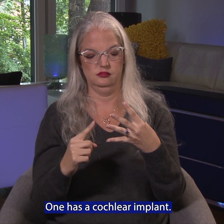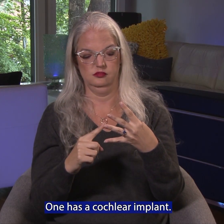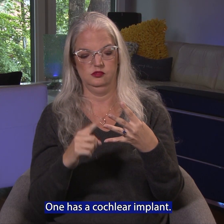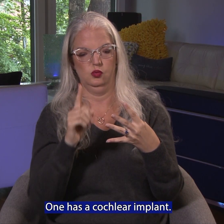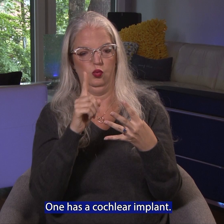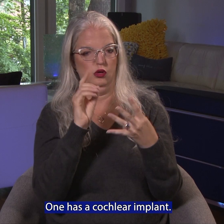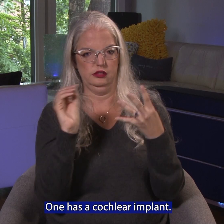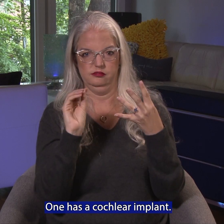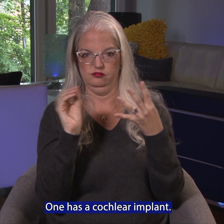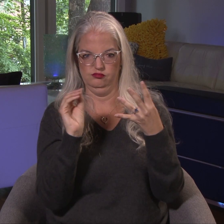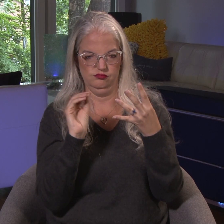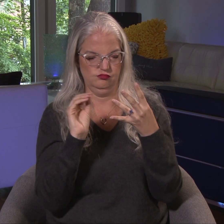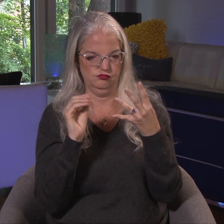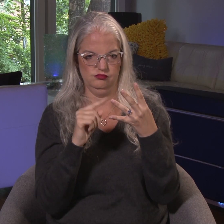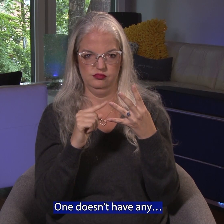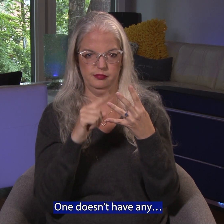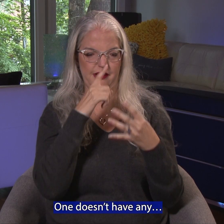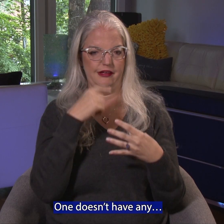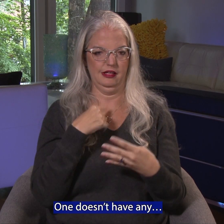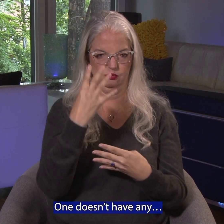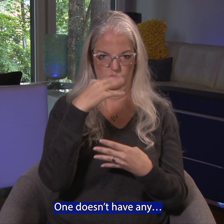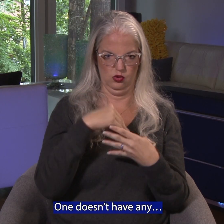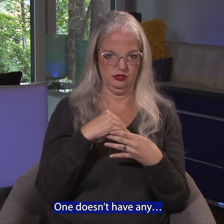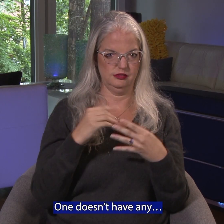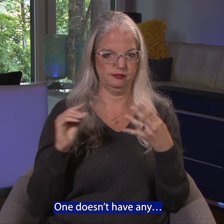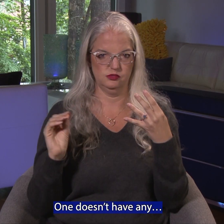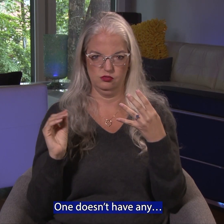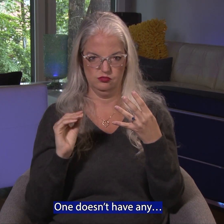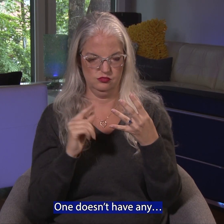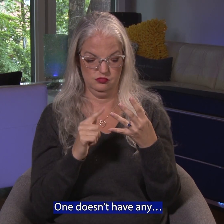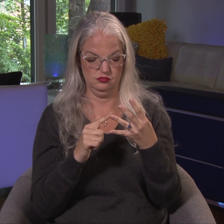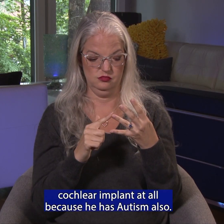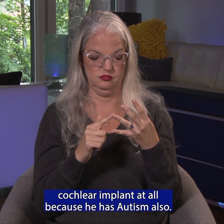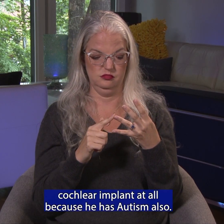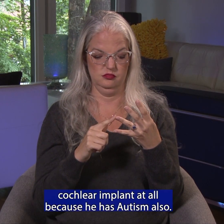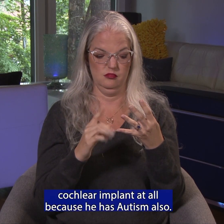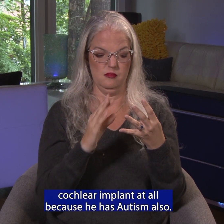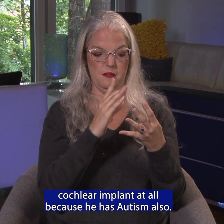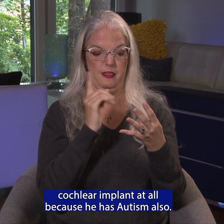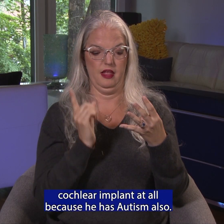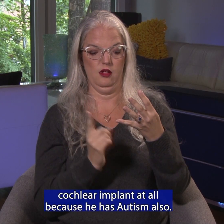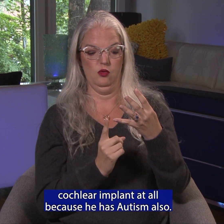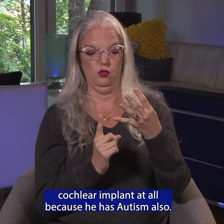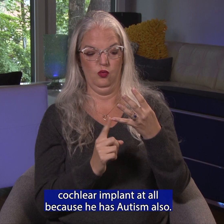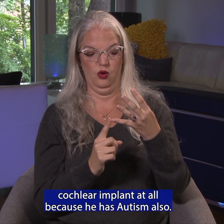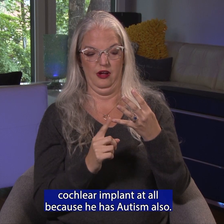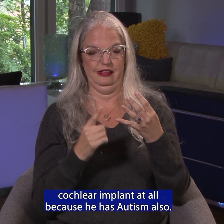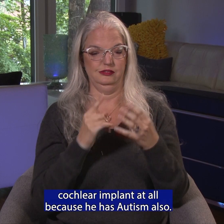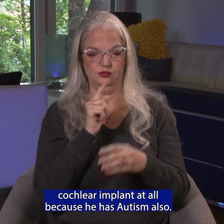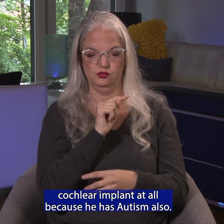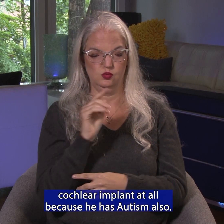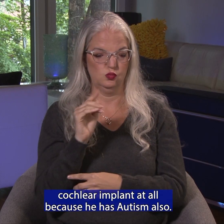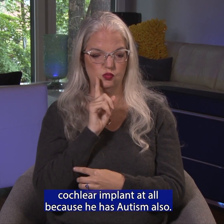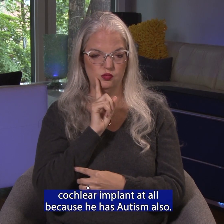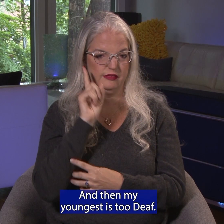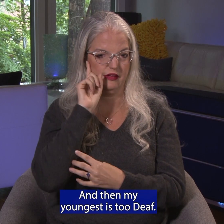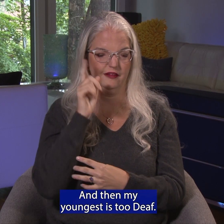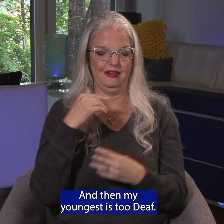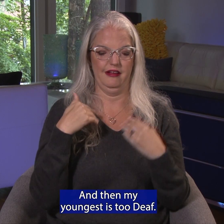implant. One doesn't have any cochlear implant at all because he has autism also. And then my youngest